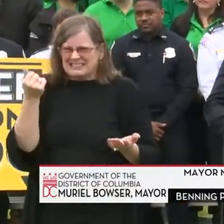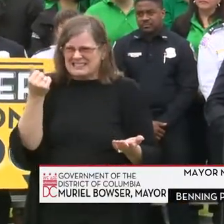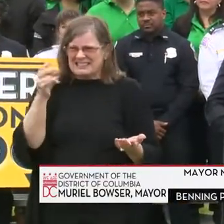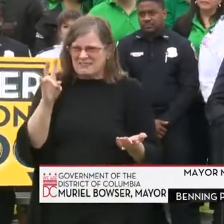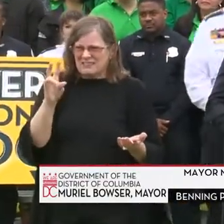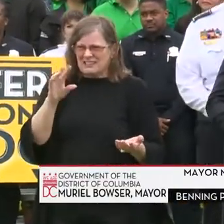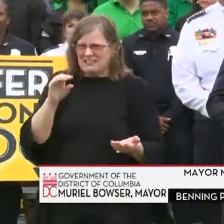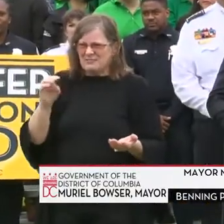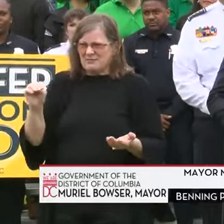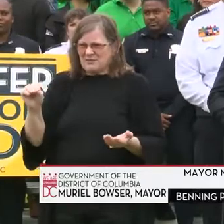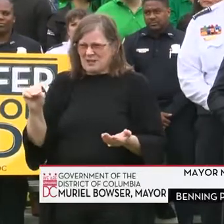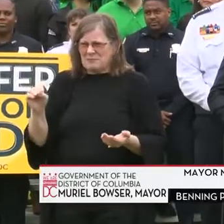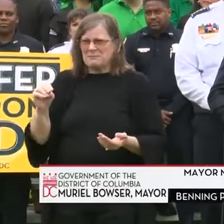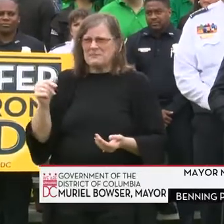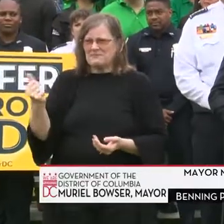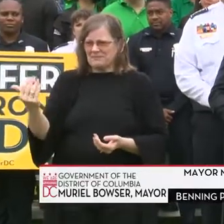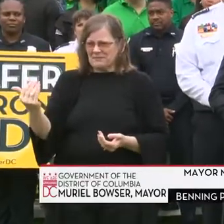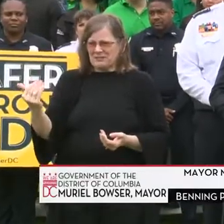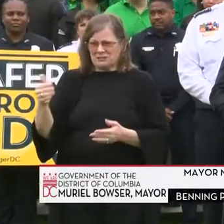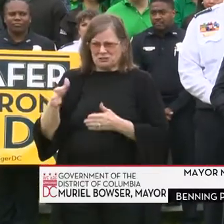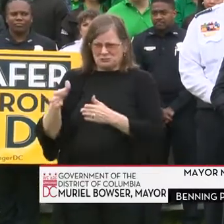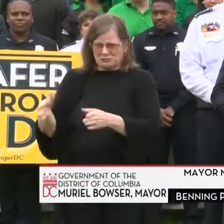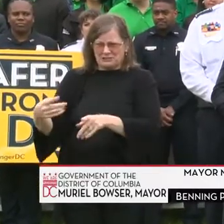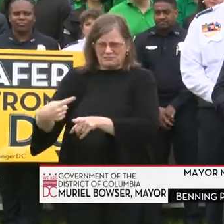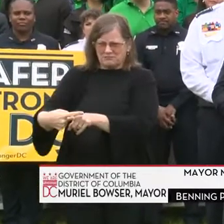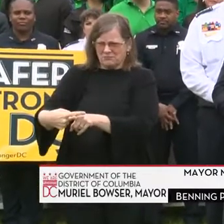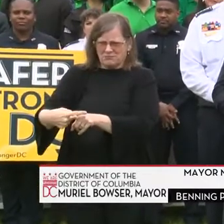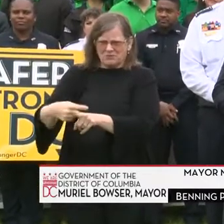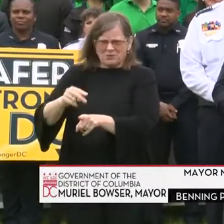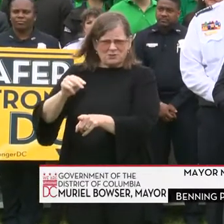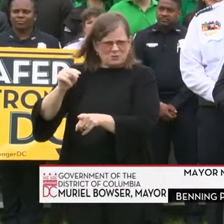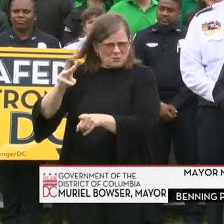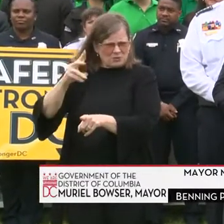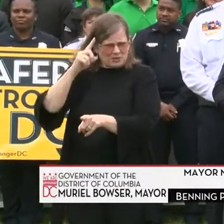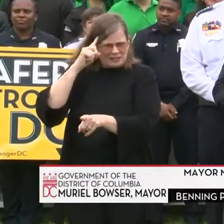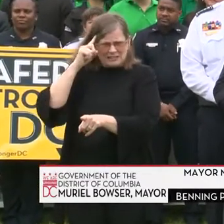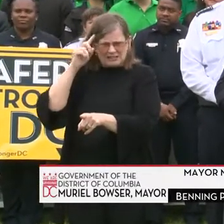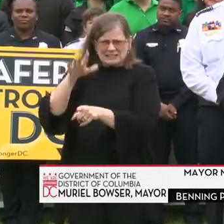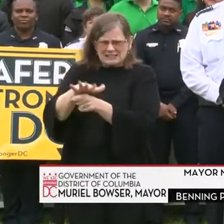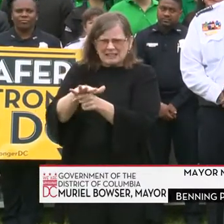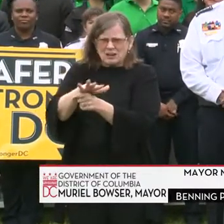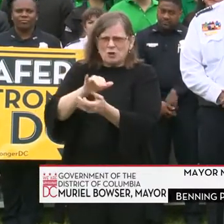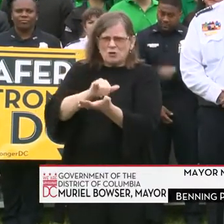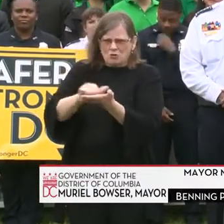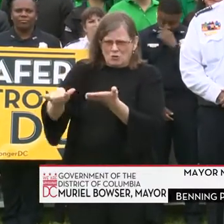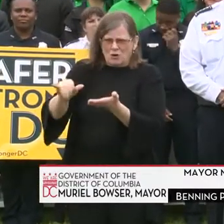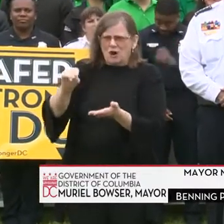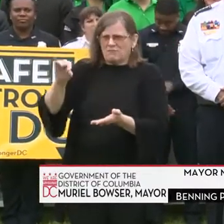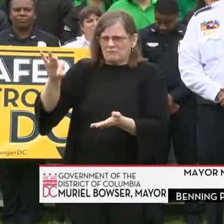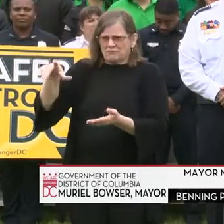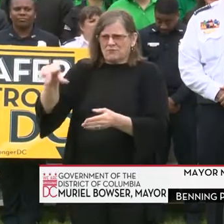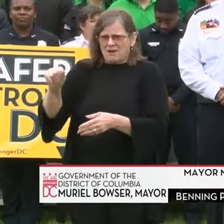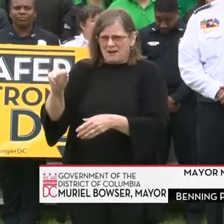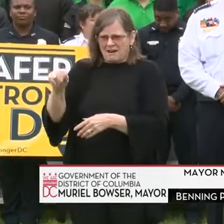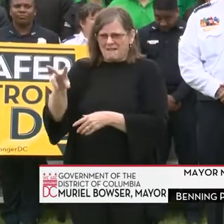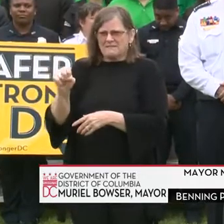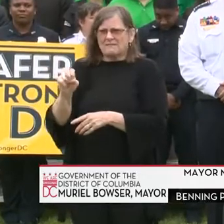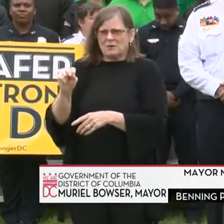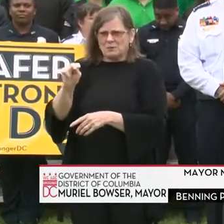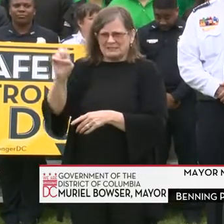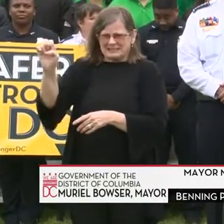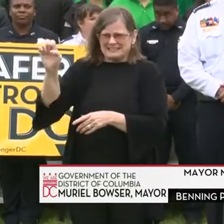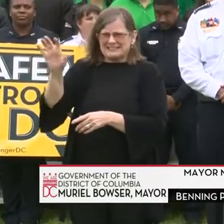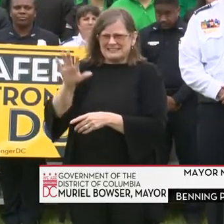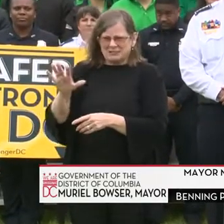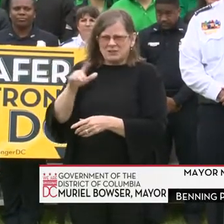15th and I forget what, but those are northwest, and then New York and Florida in northeast. Yes, thank you for that question, Sam. We have